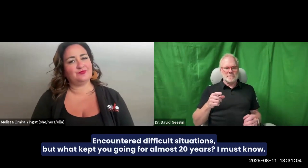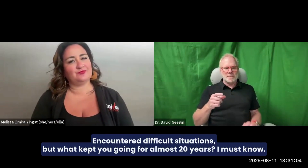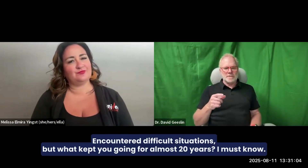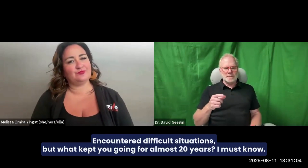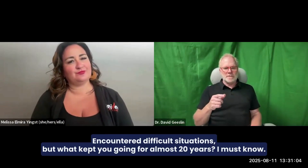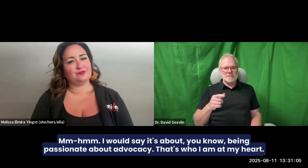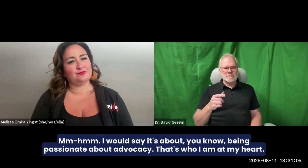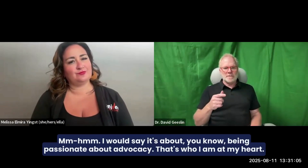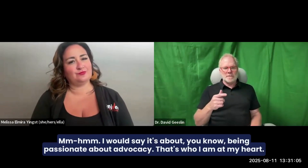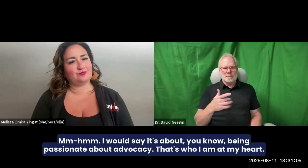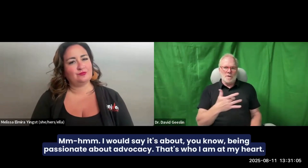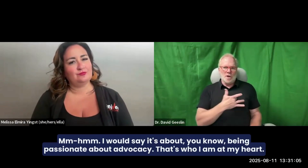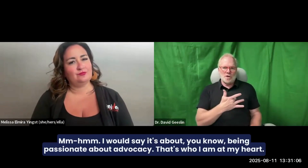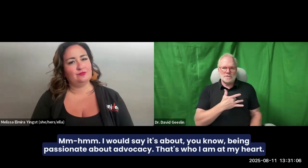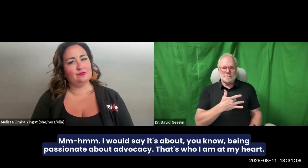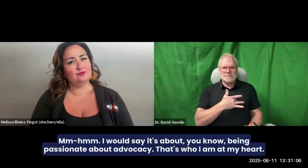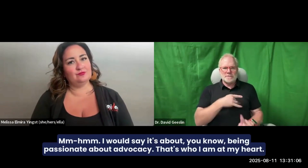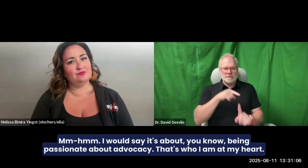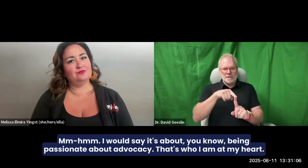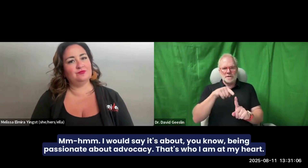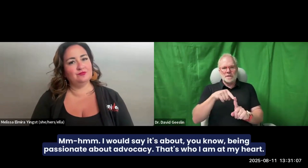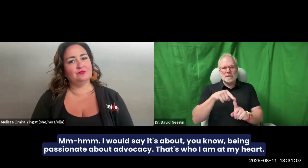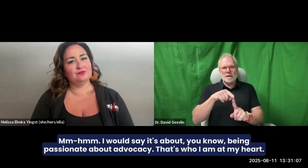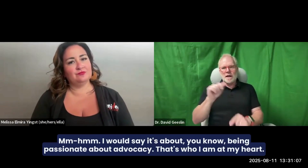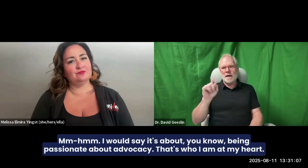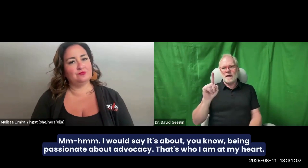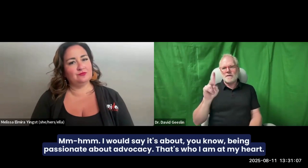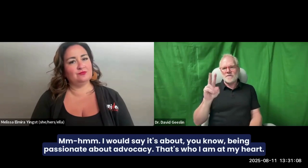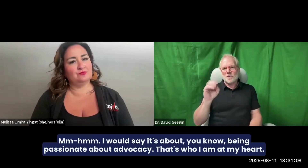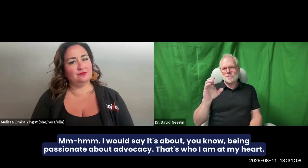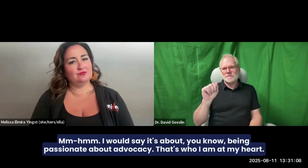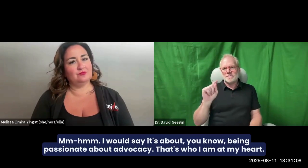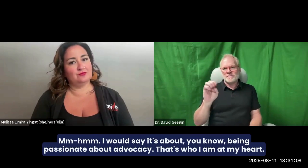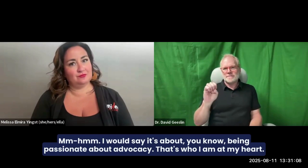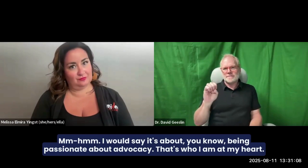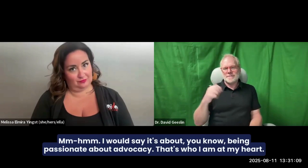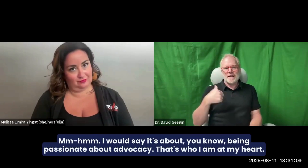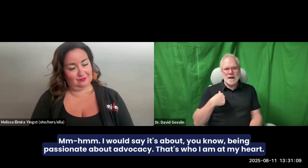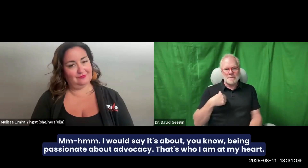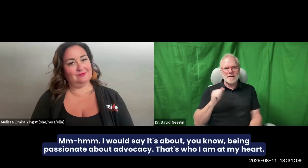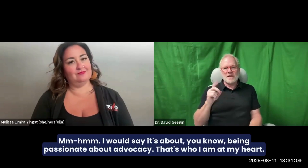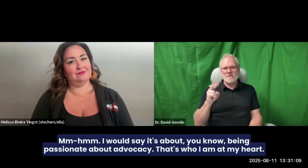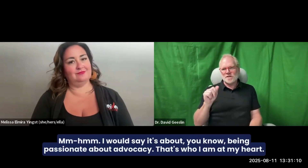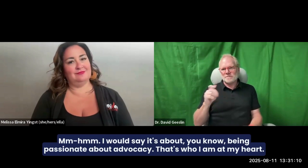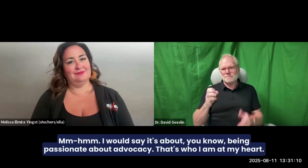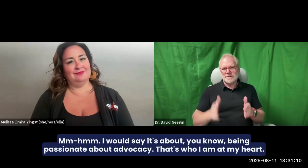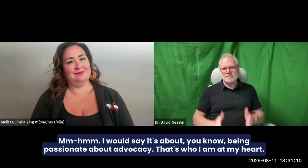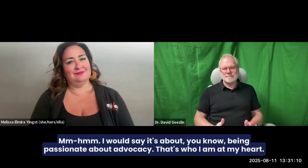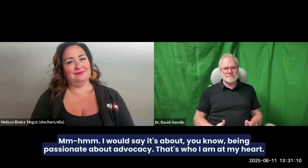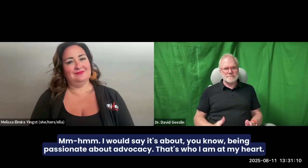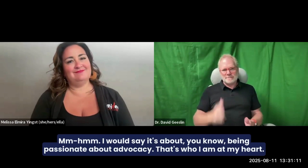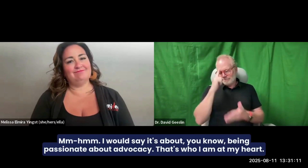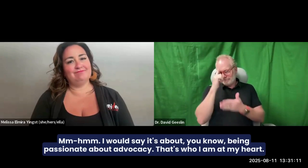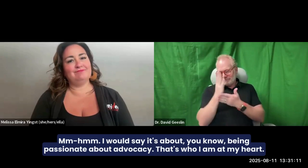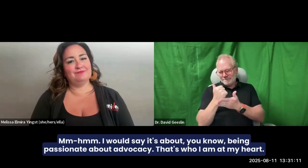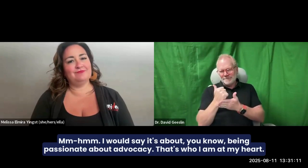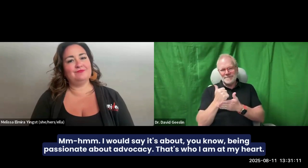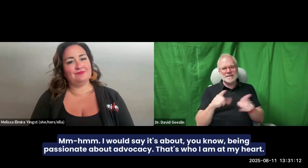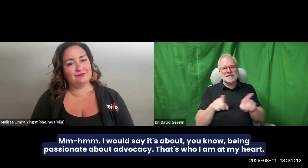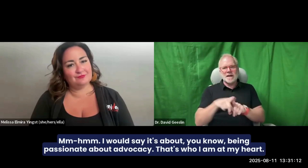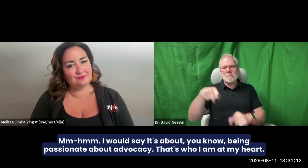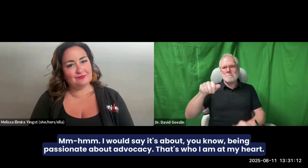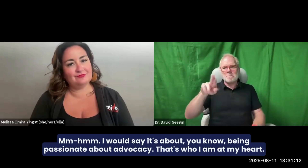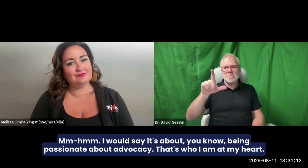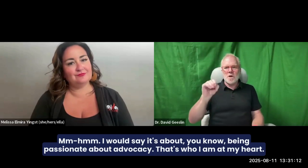must know. Mhm. I would say it's about, being passionate about